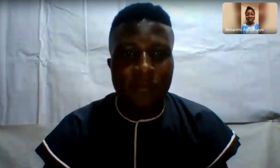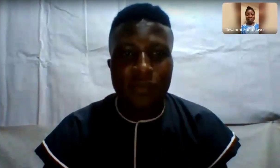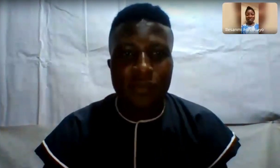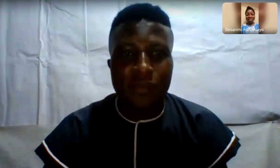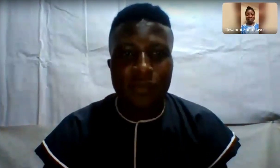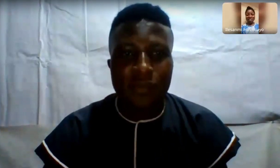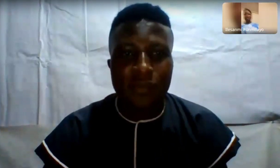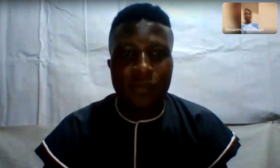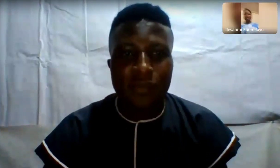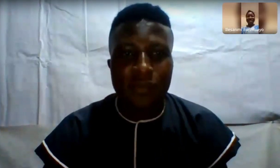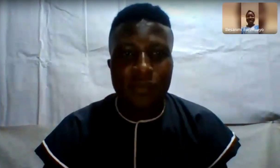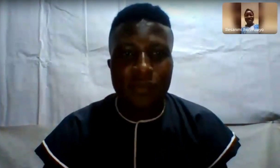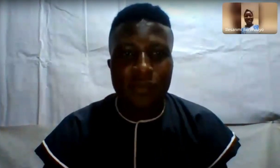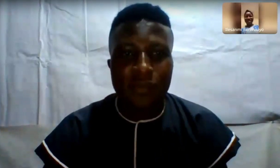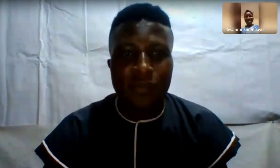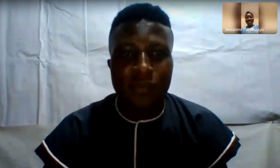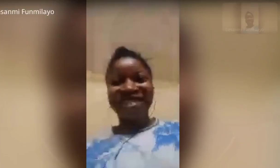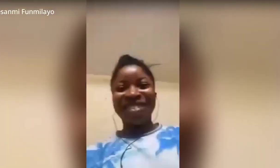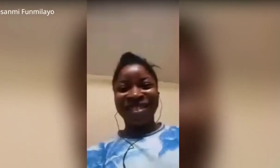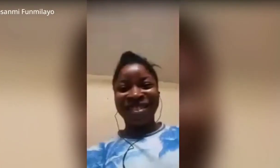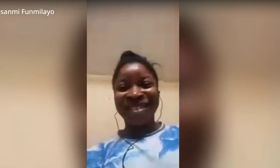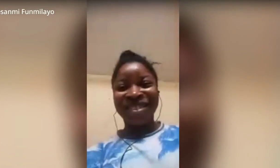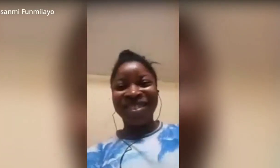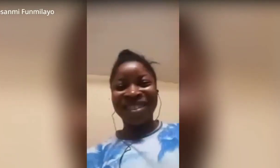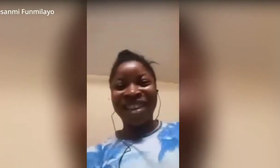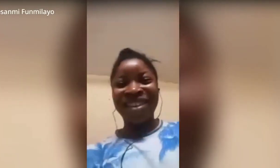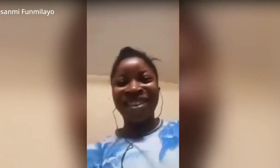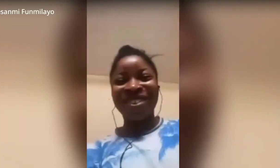Okay, so let's have you sign letter U.